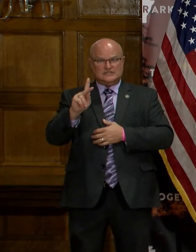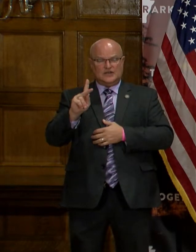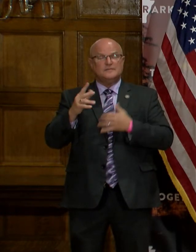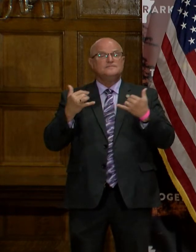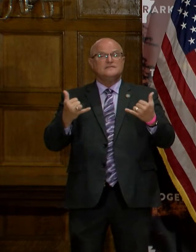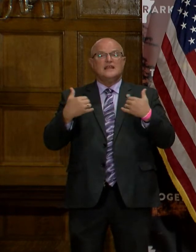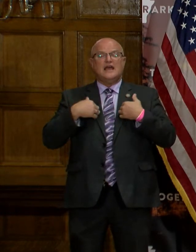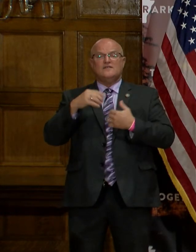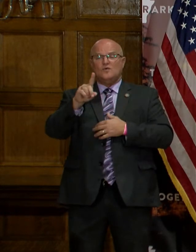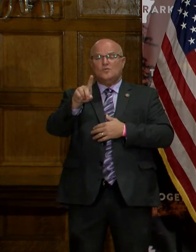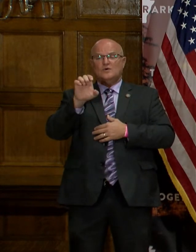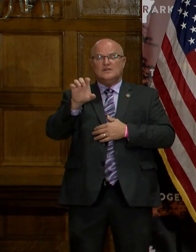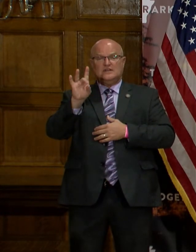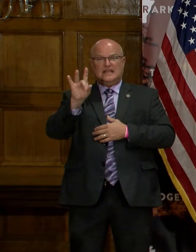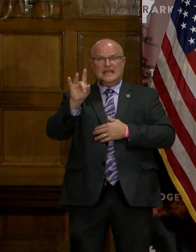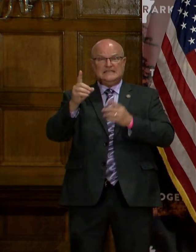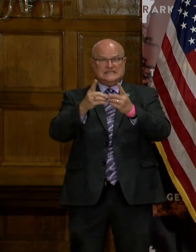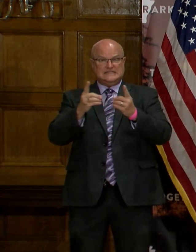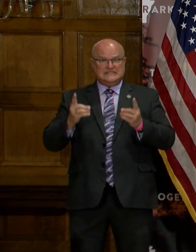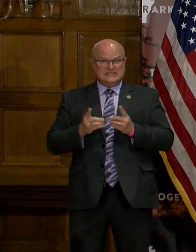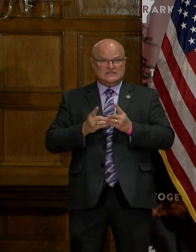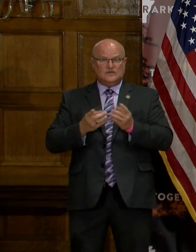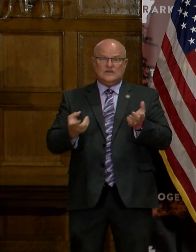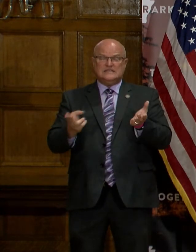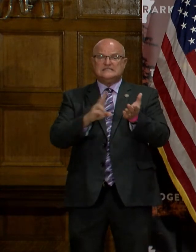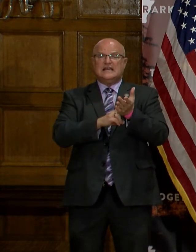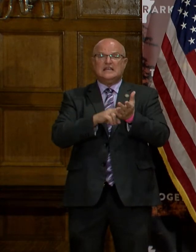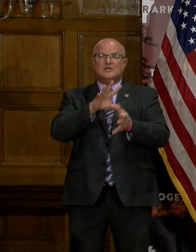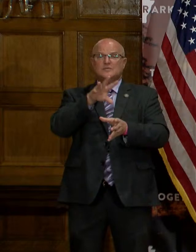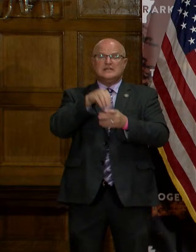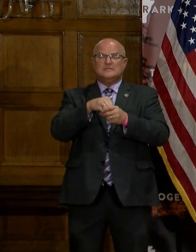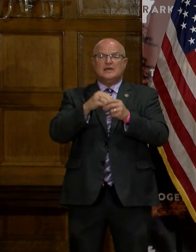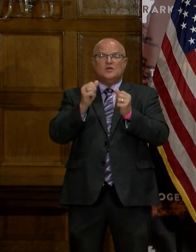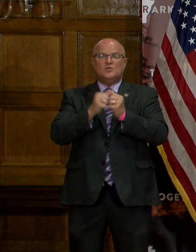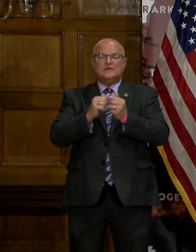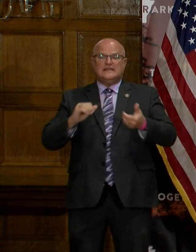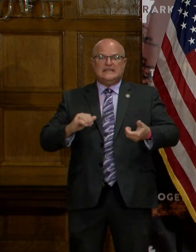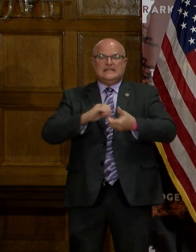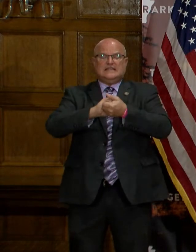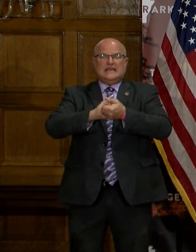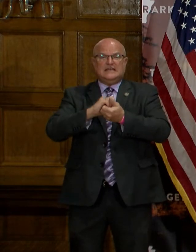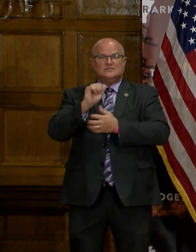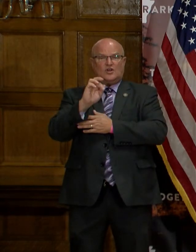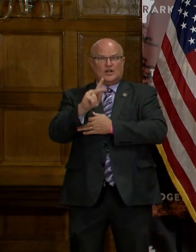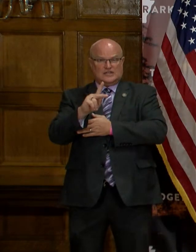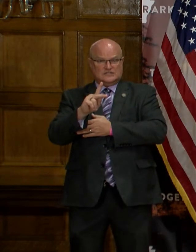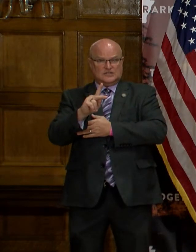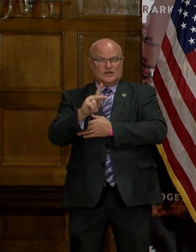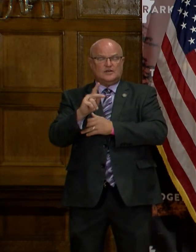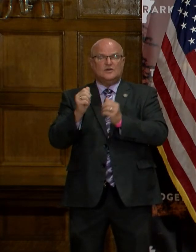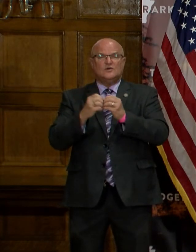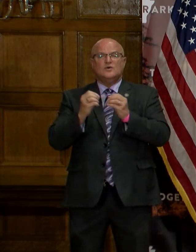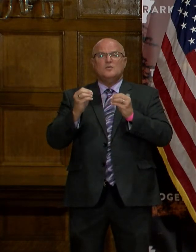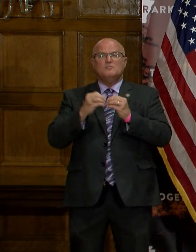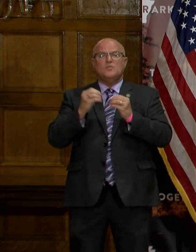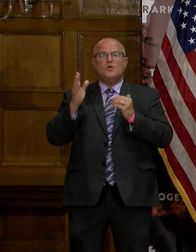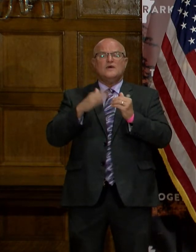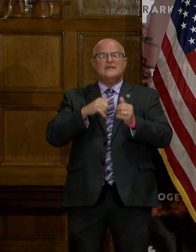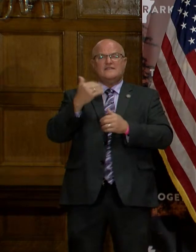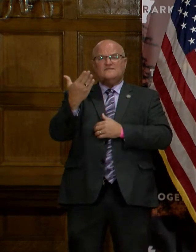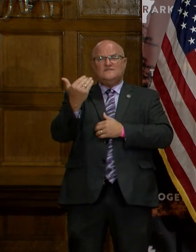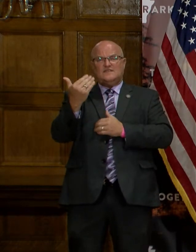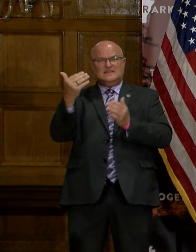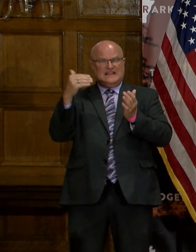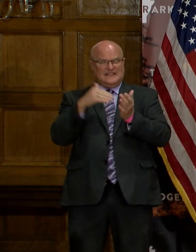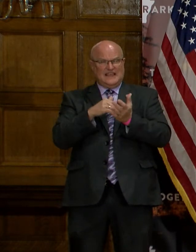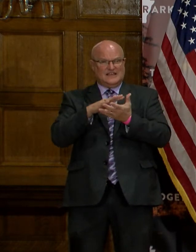now we have 118 districts who have signed up to participate in the Engage Arkansas initiative with over 15,000